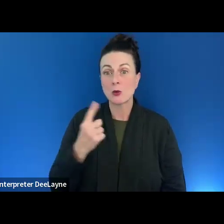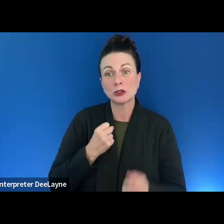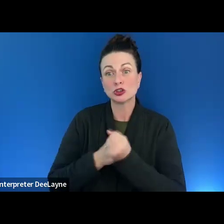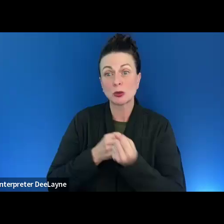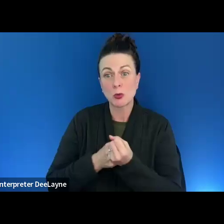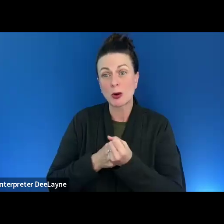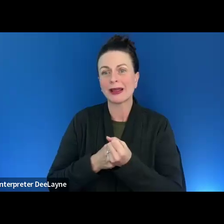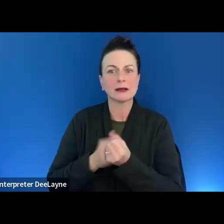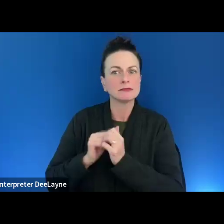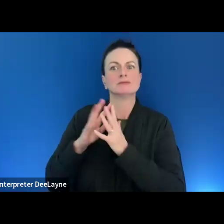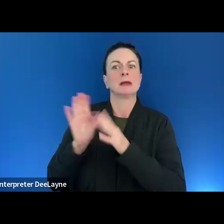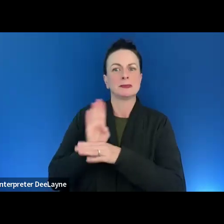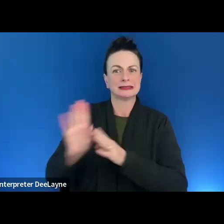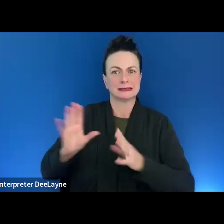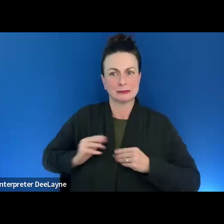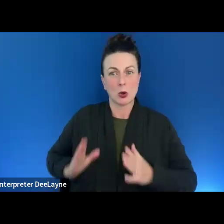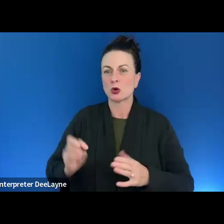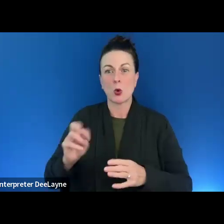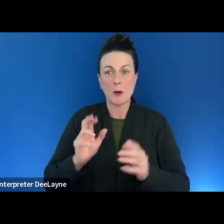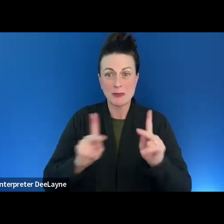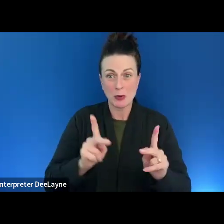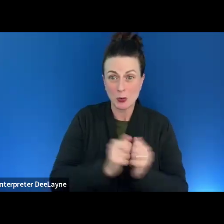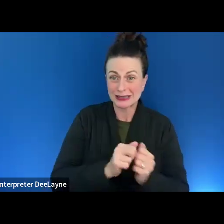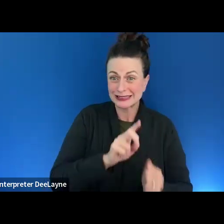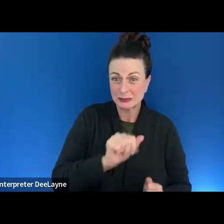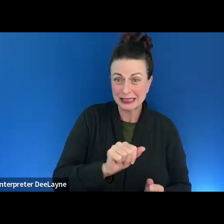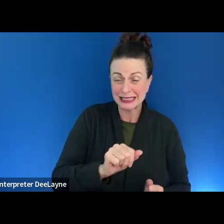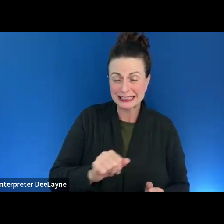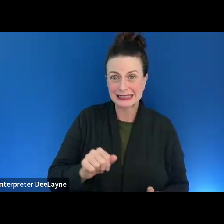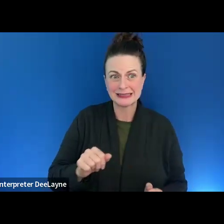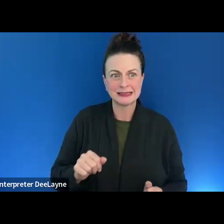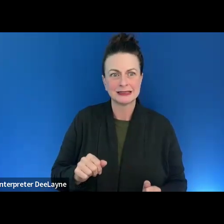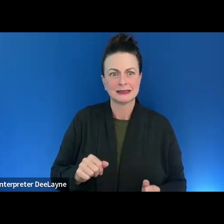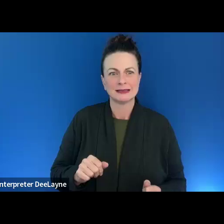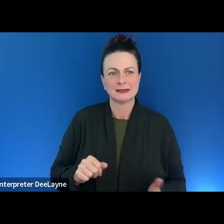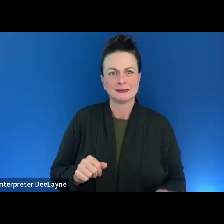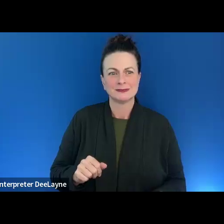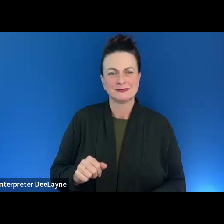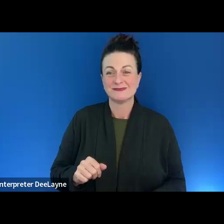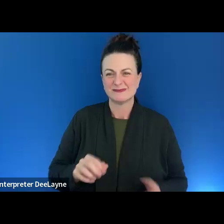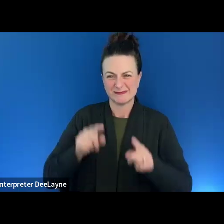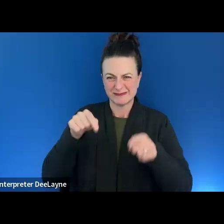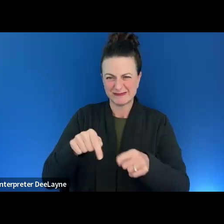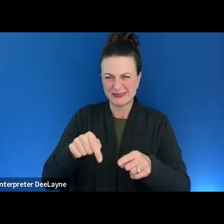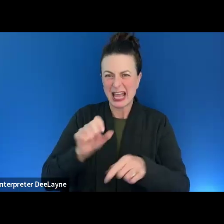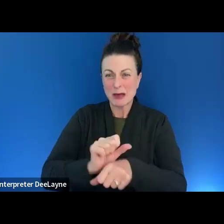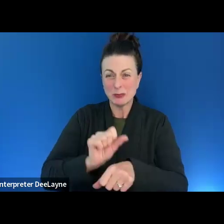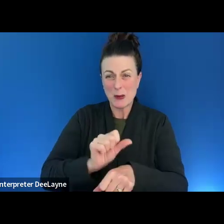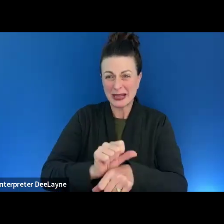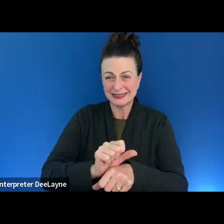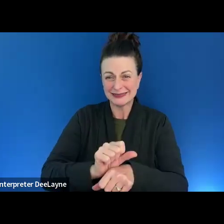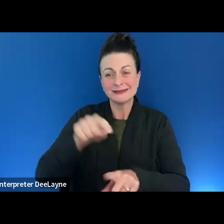supporting entrepreneurs or supporting individuals with disabilities in the space of employment really should